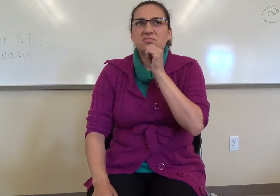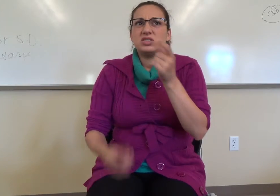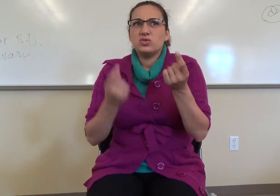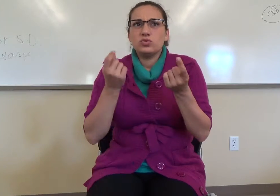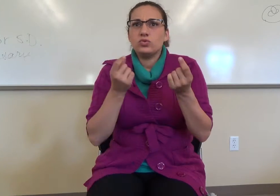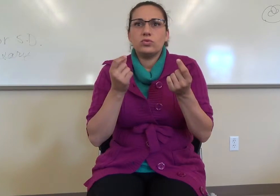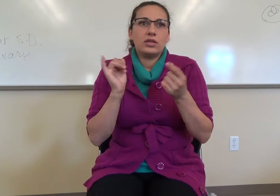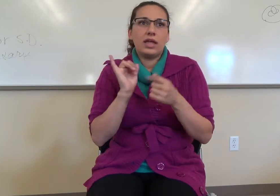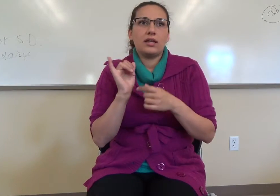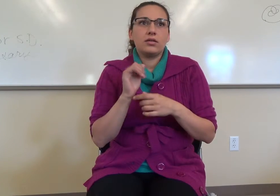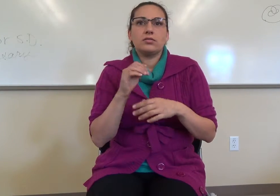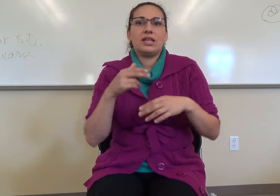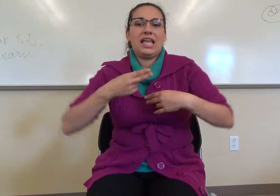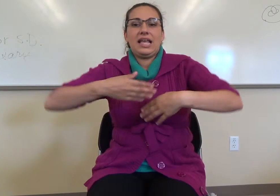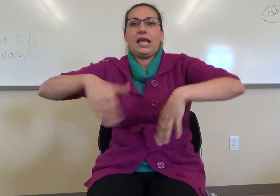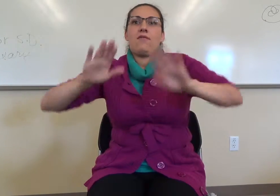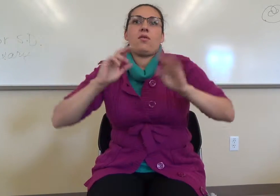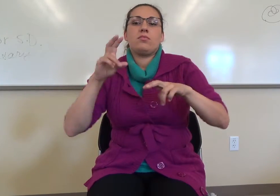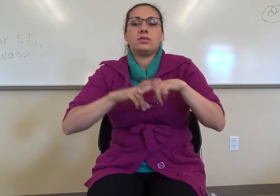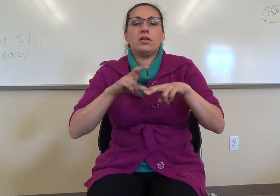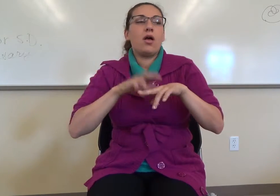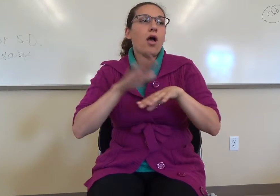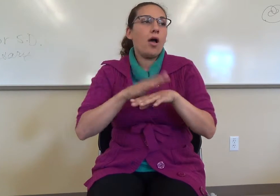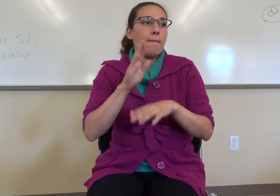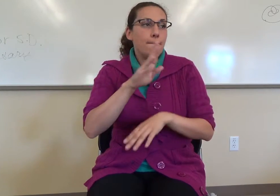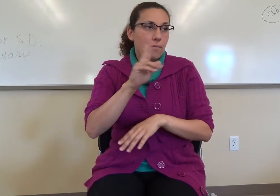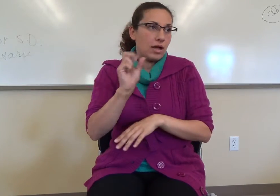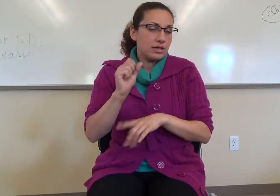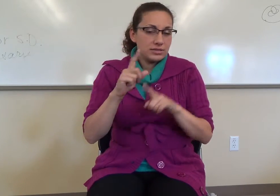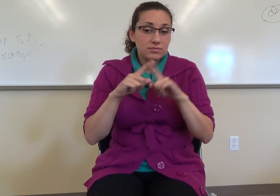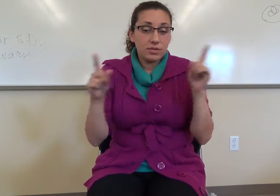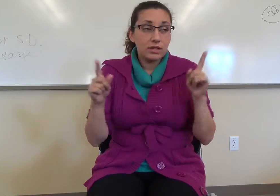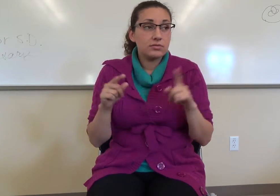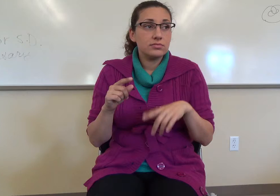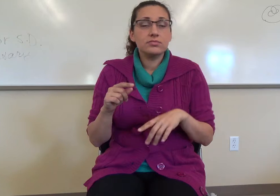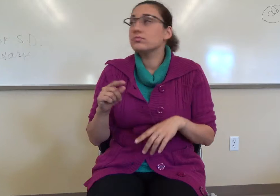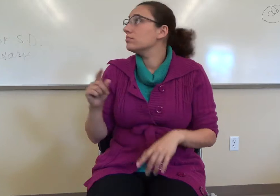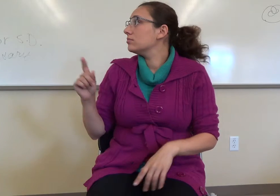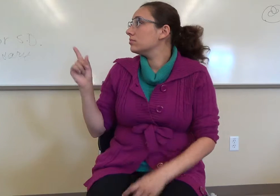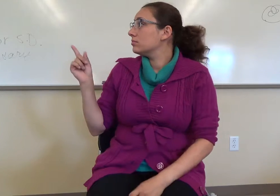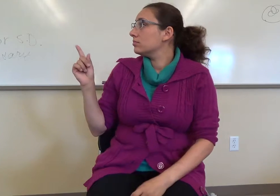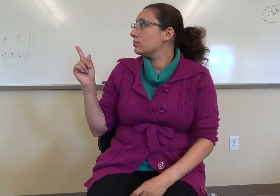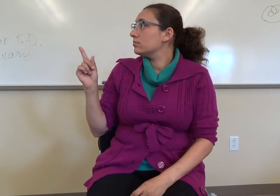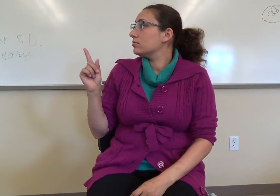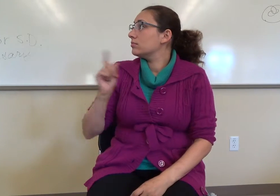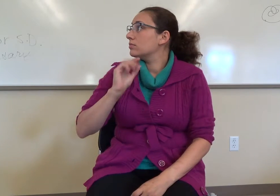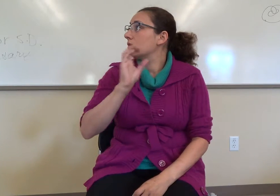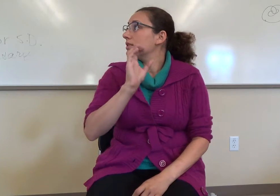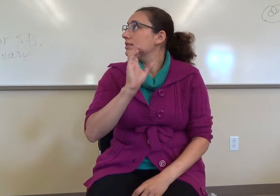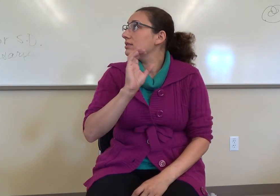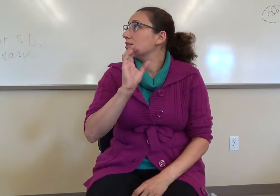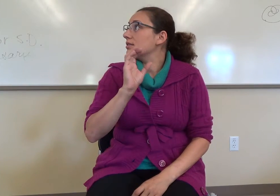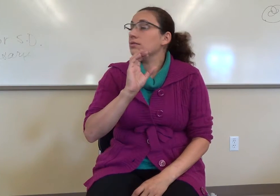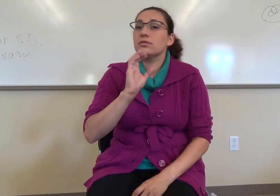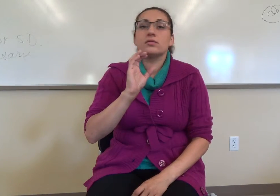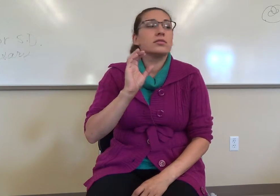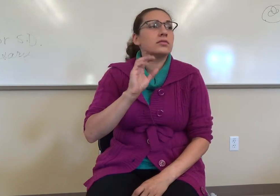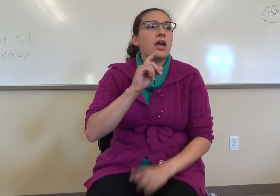concrete. This is the only really concrete thing. But this also answers this